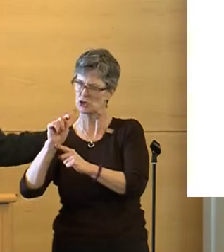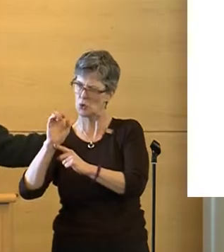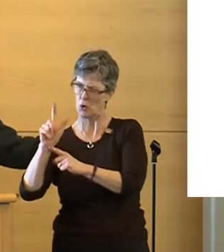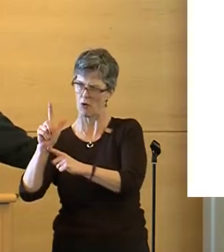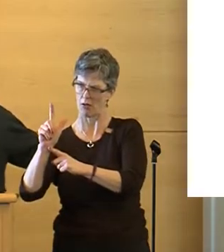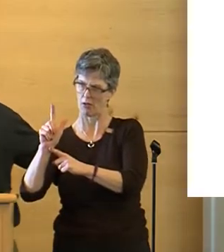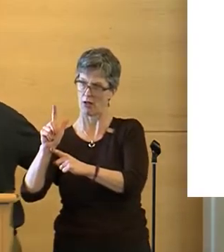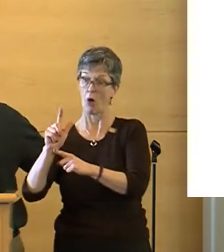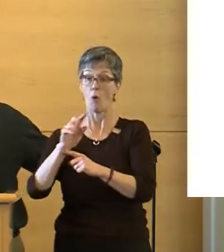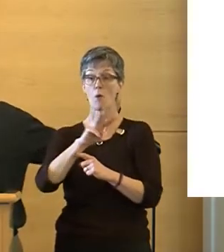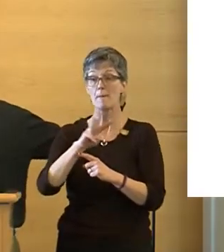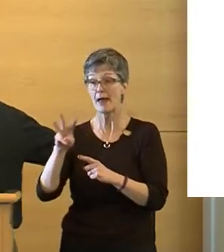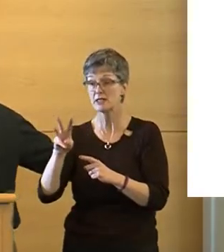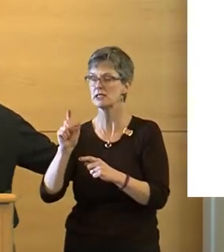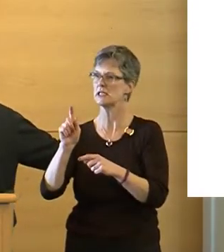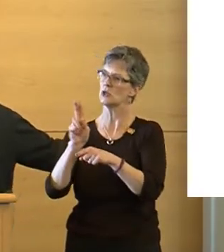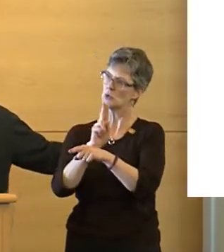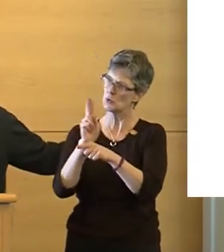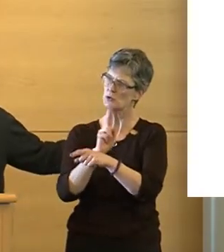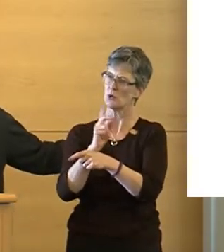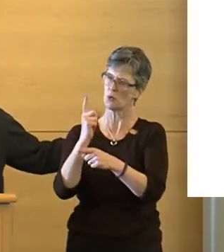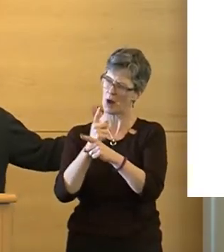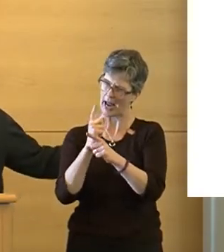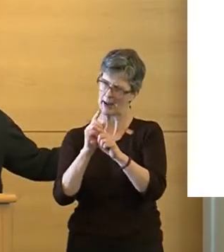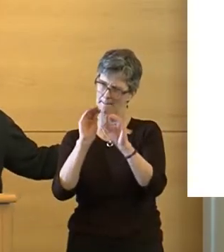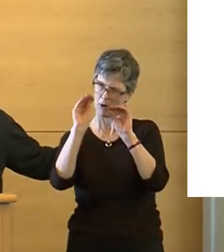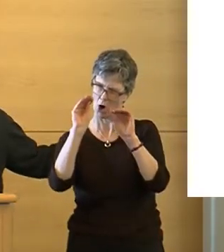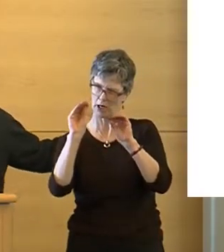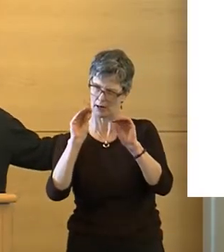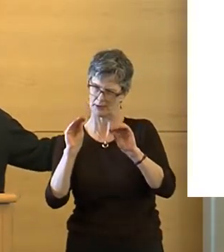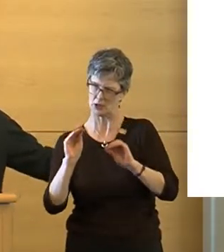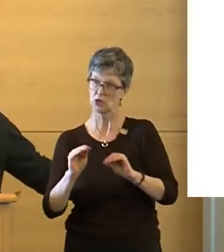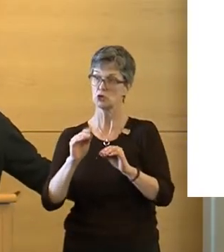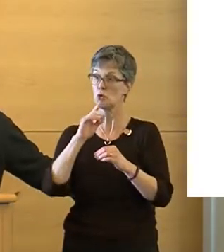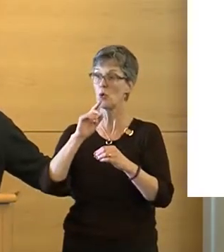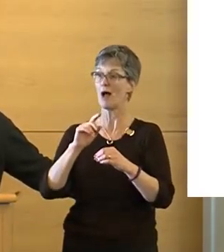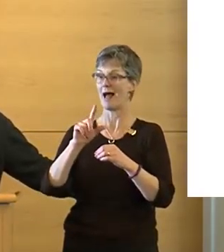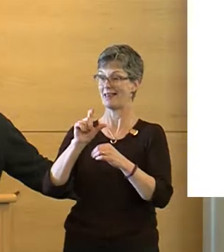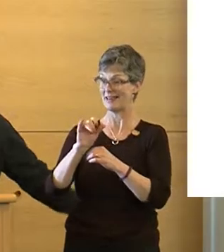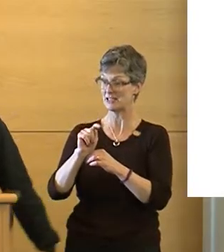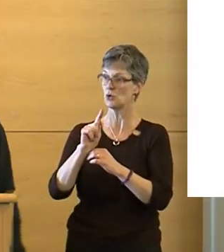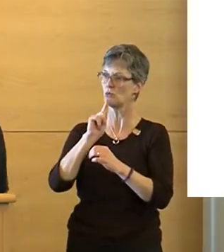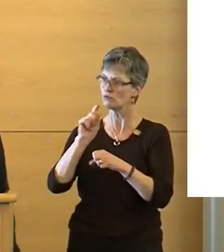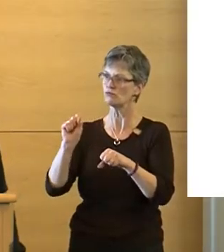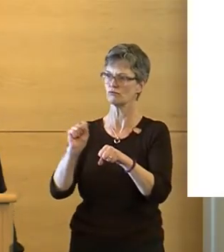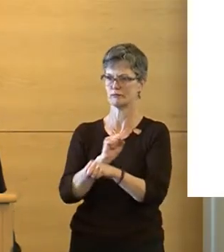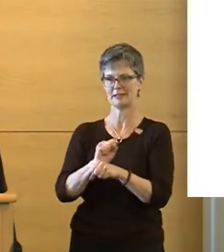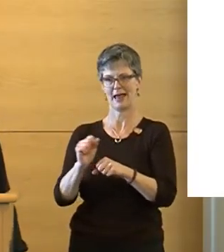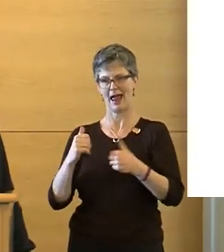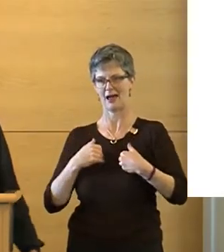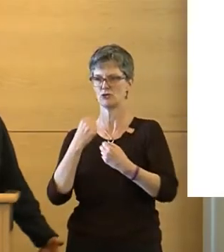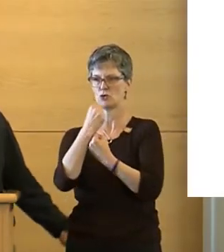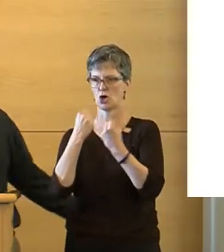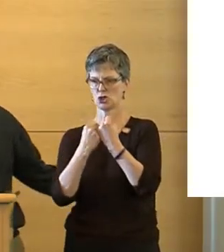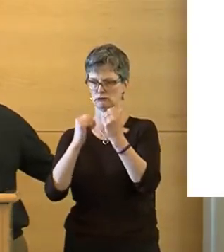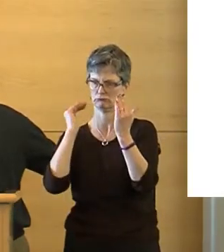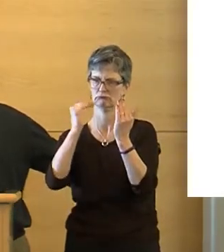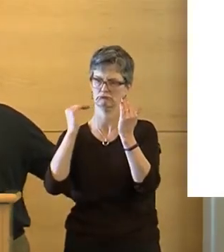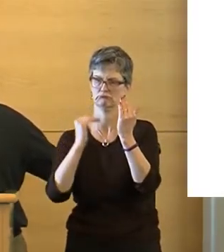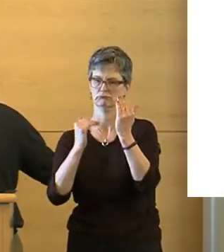subheading. If you have a list of items, then you need to use the list tool that's built into your word